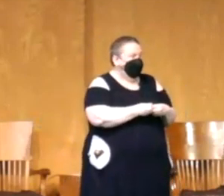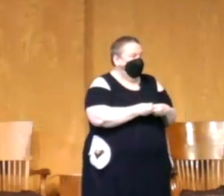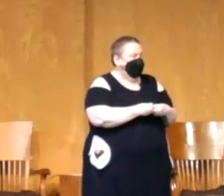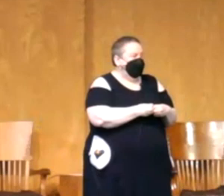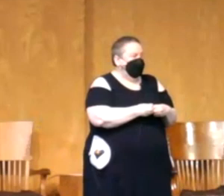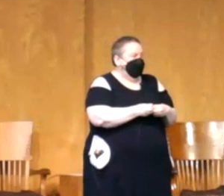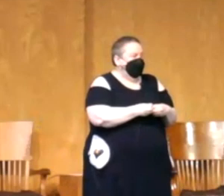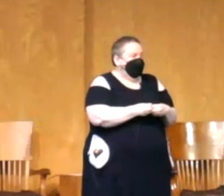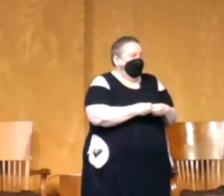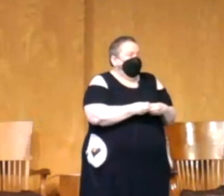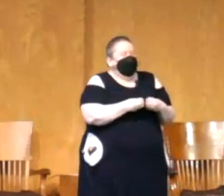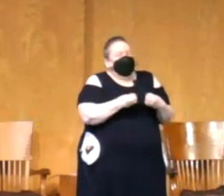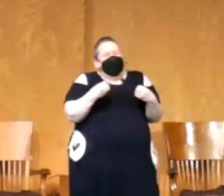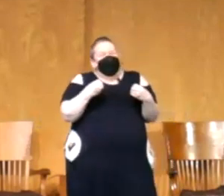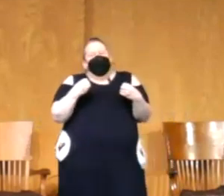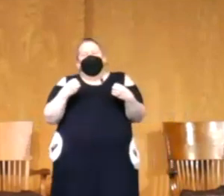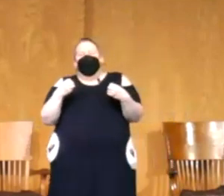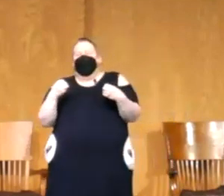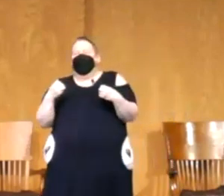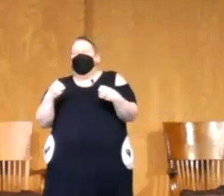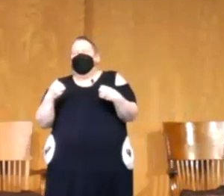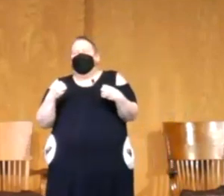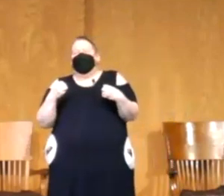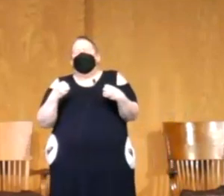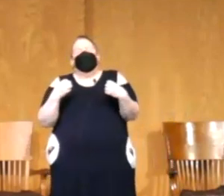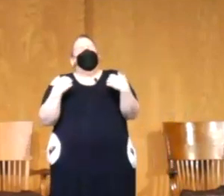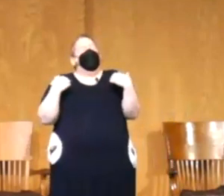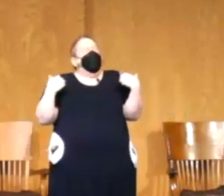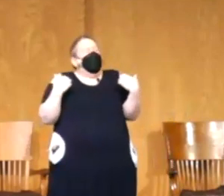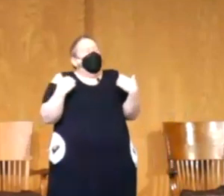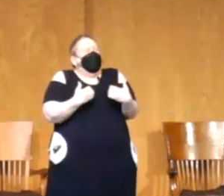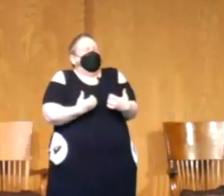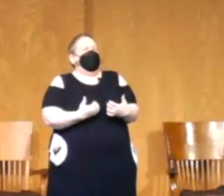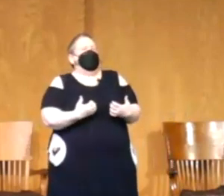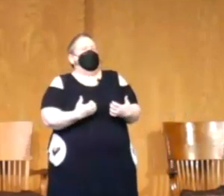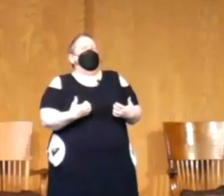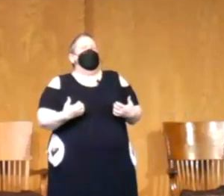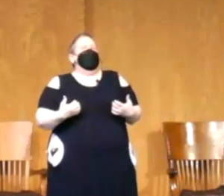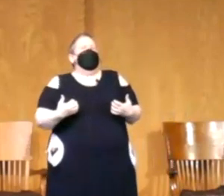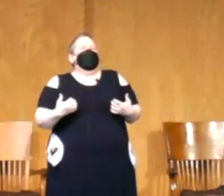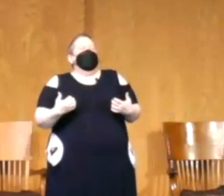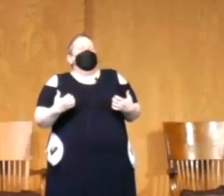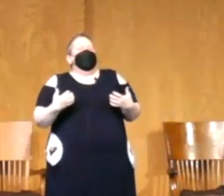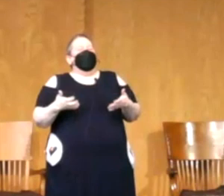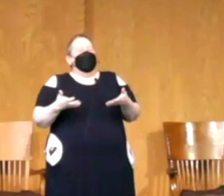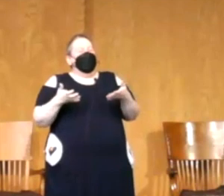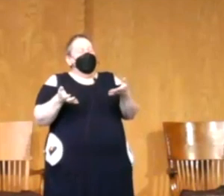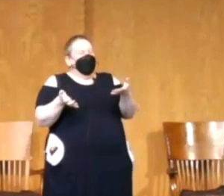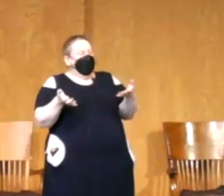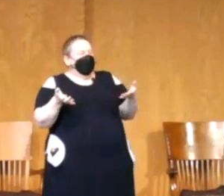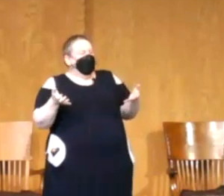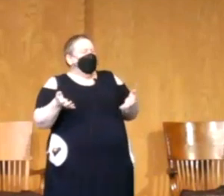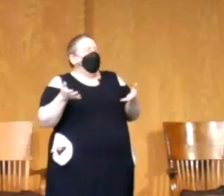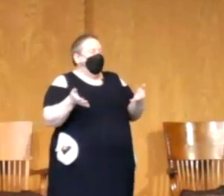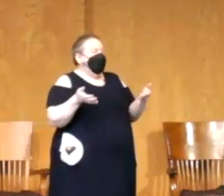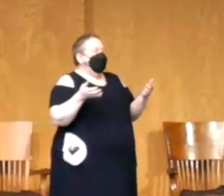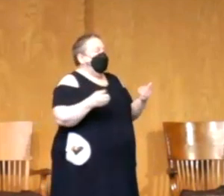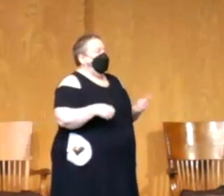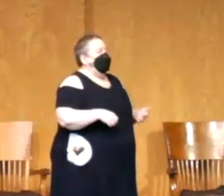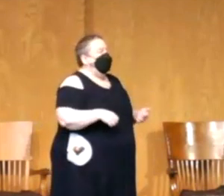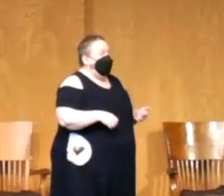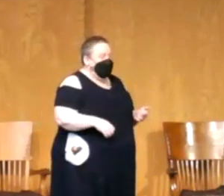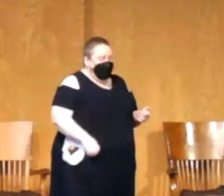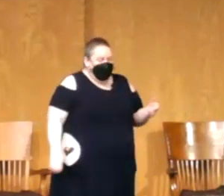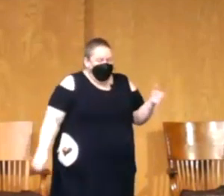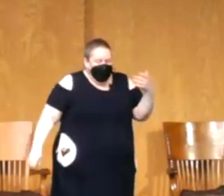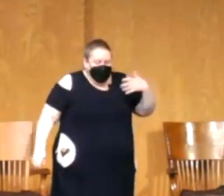voices. And so it's more helpful to me to think about it in terms